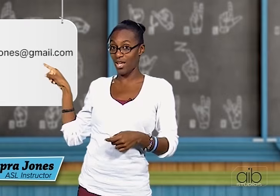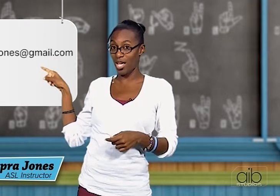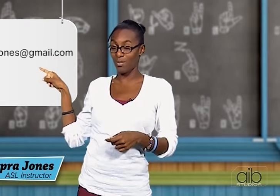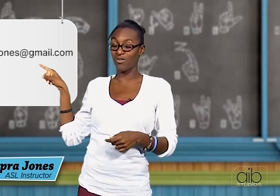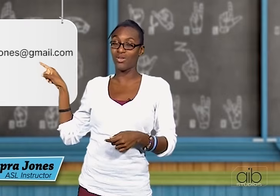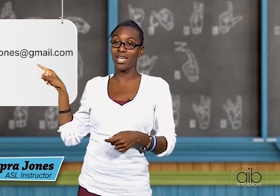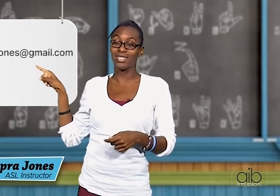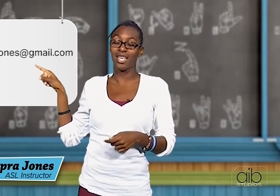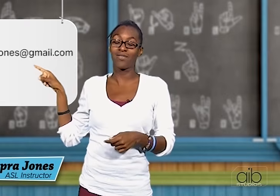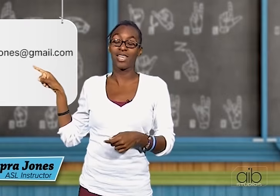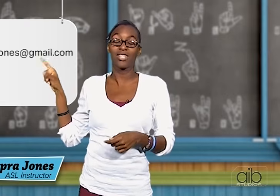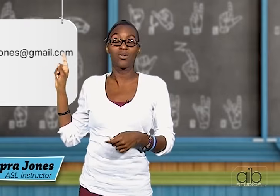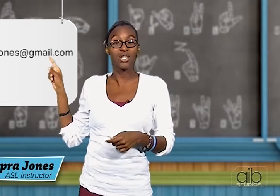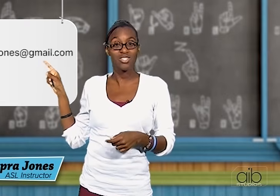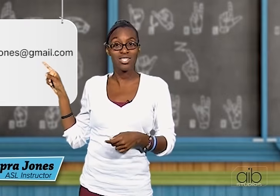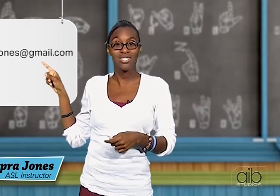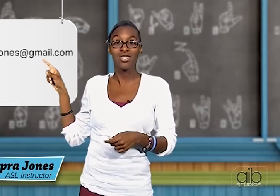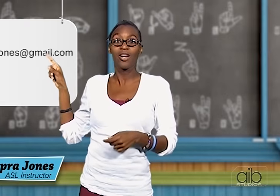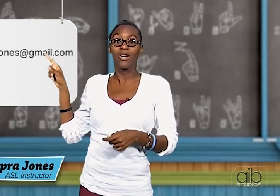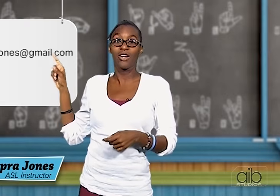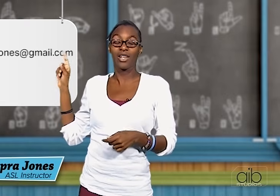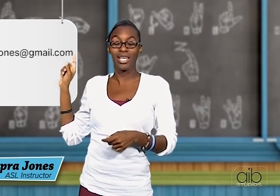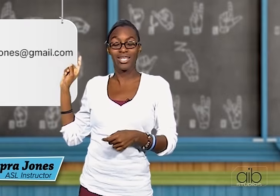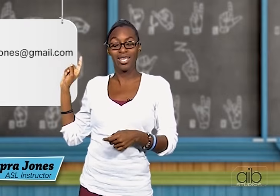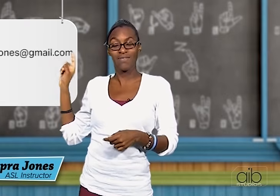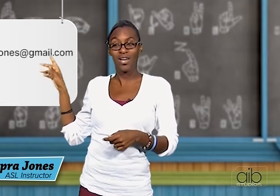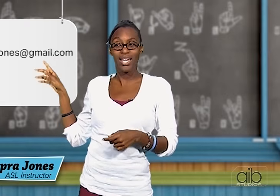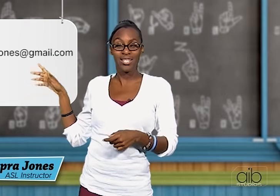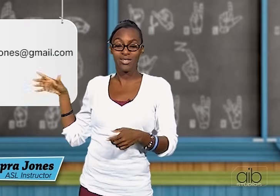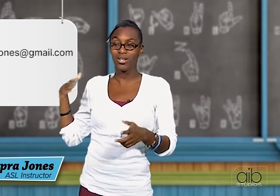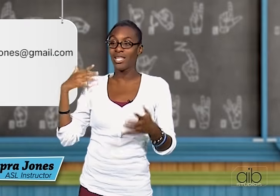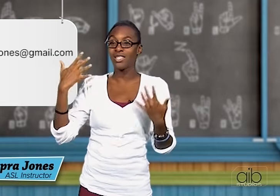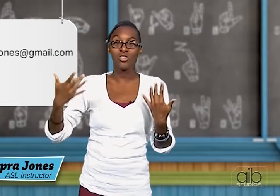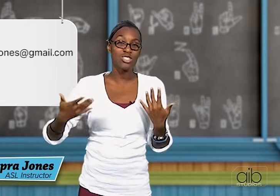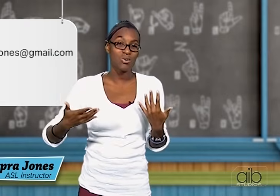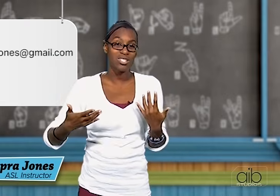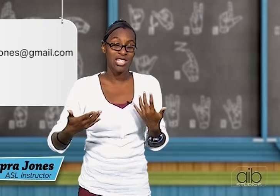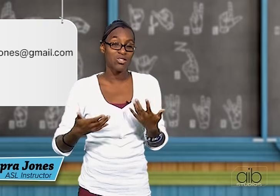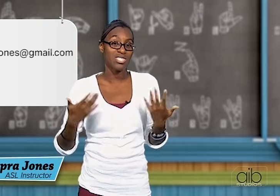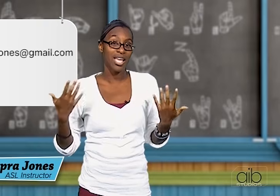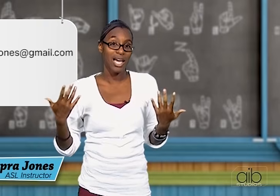lampra.jones@gmail.com. If you guys have any questions or any advice or anything you just want to say, just say hi